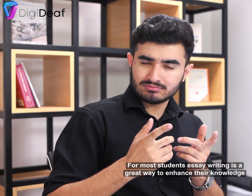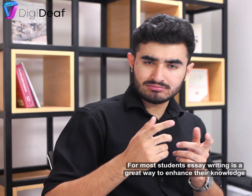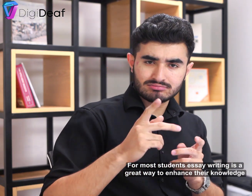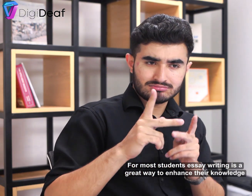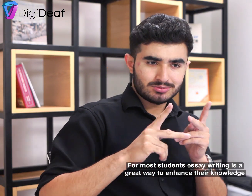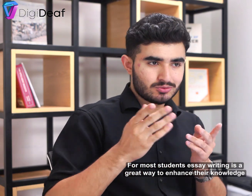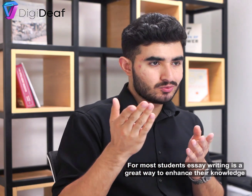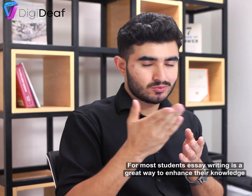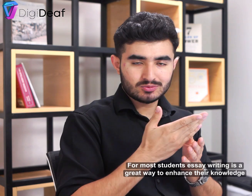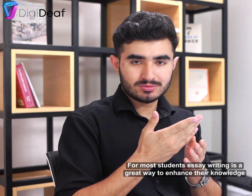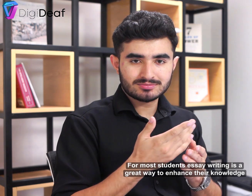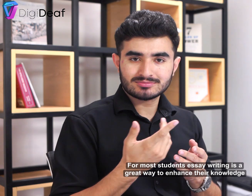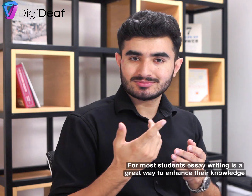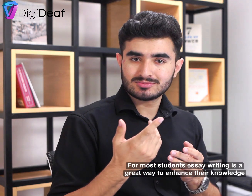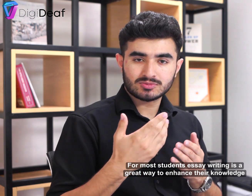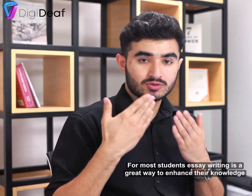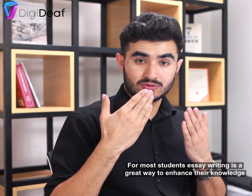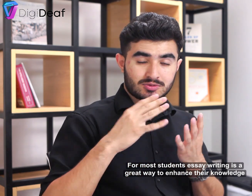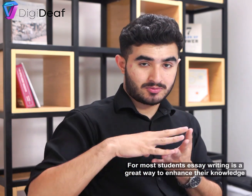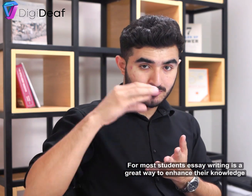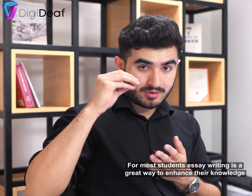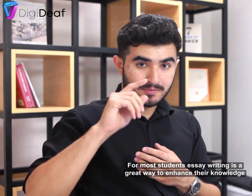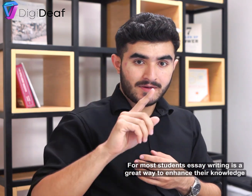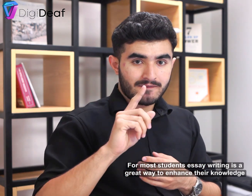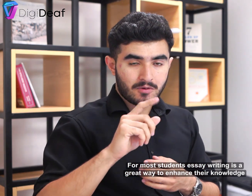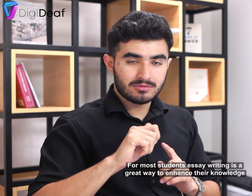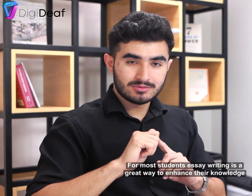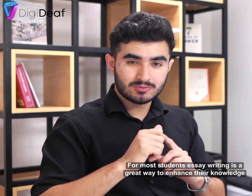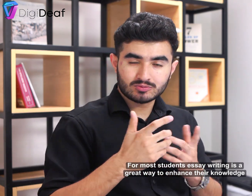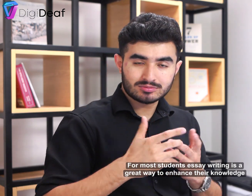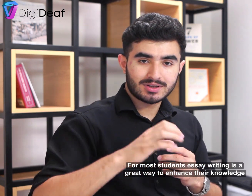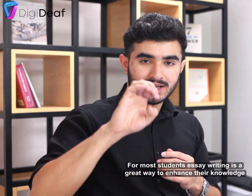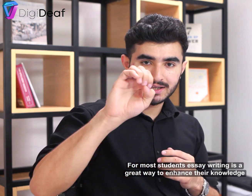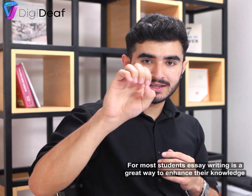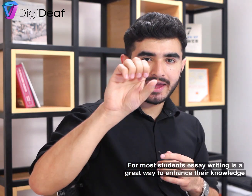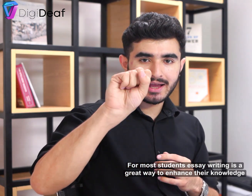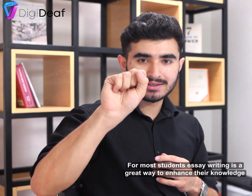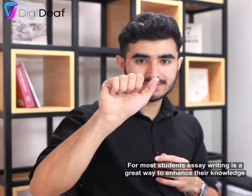So, for most students, of the important way for learning is essay writing,